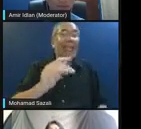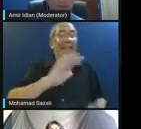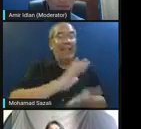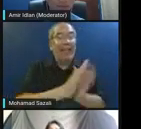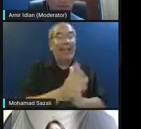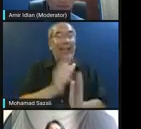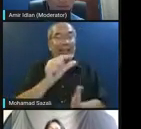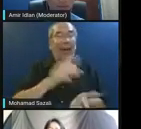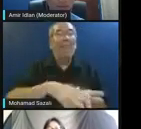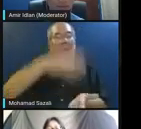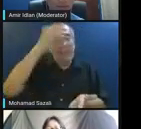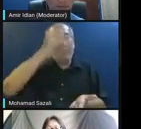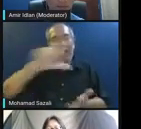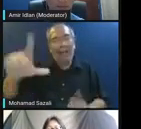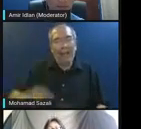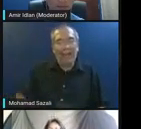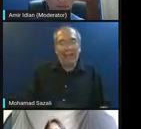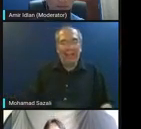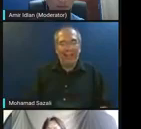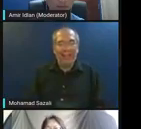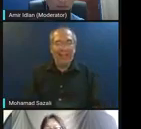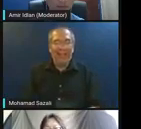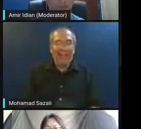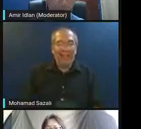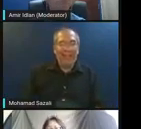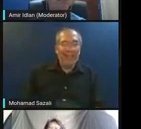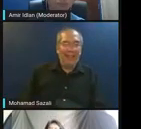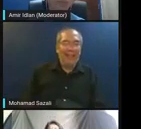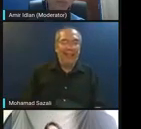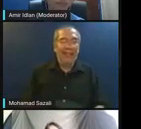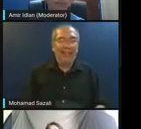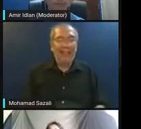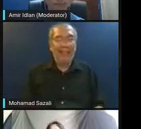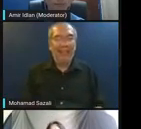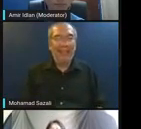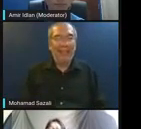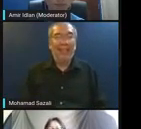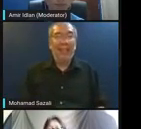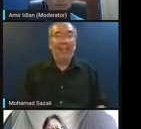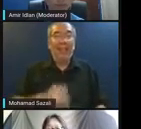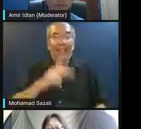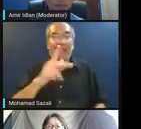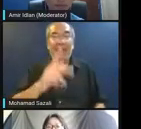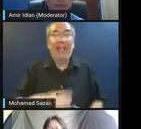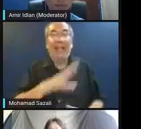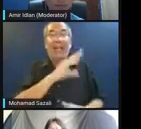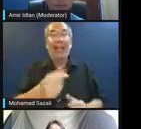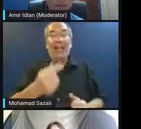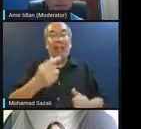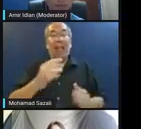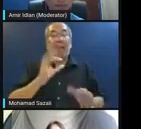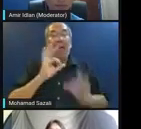but it's just that we need to do it the right way. So learn sign language.